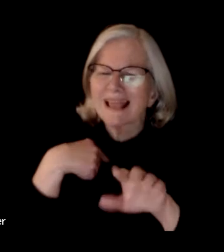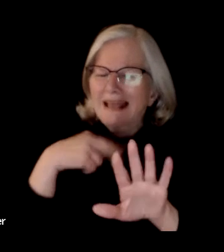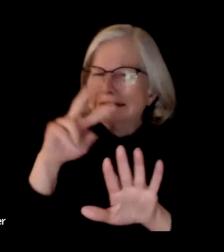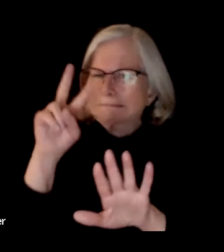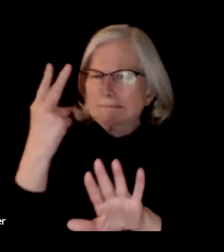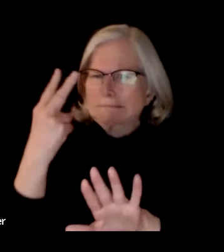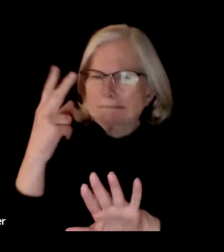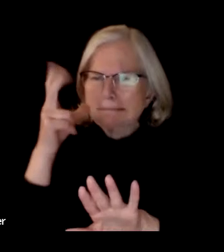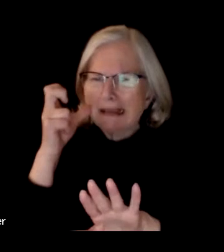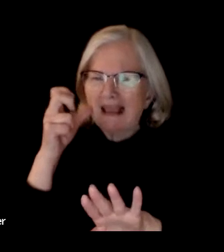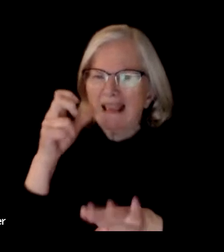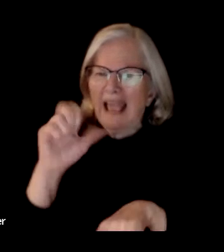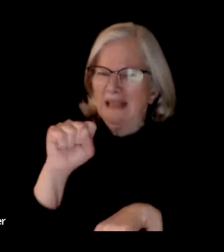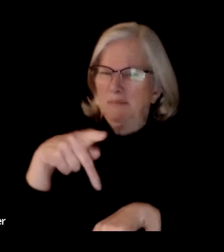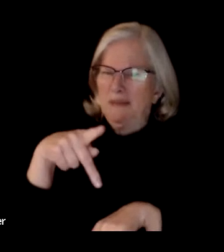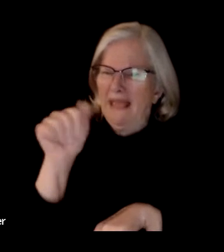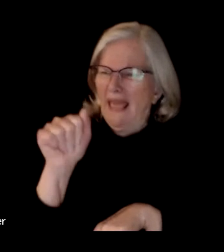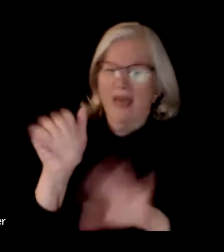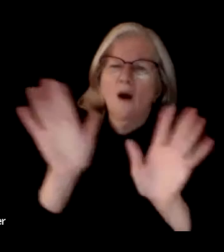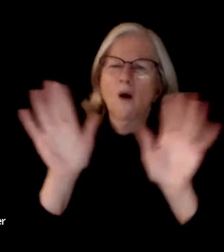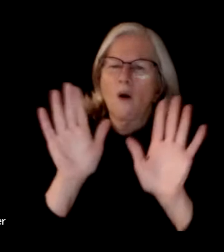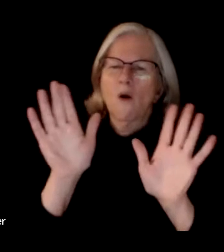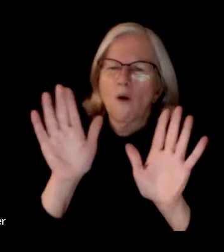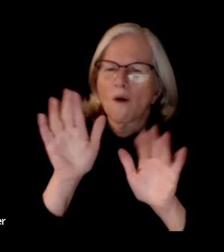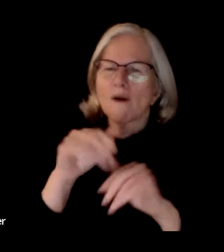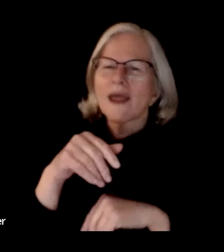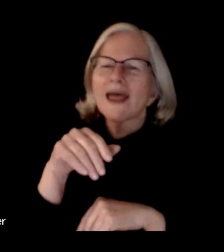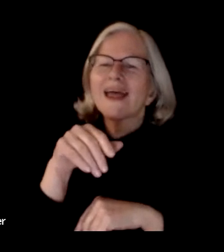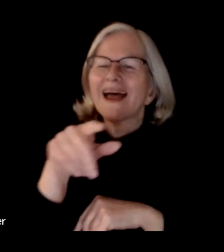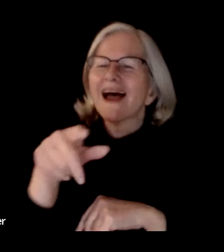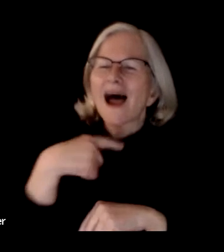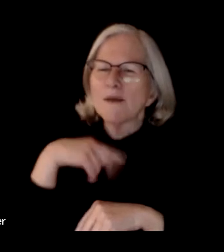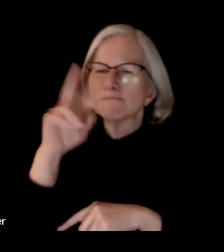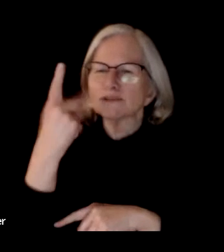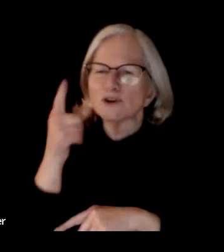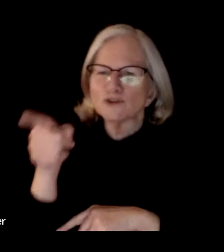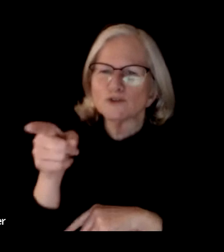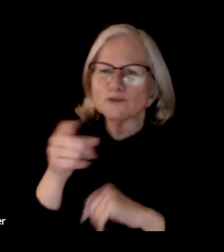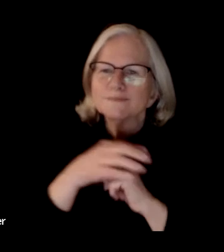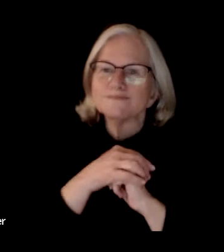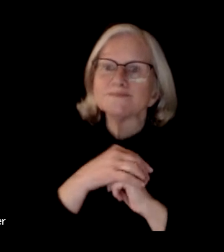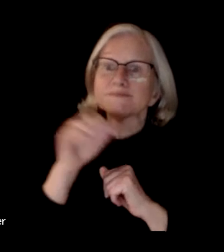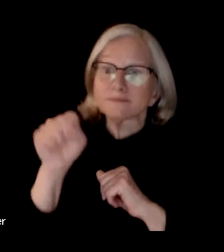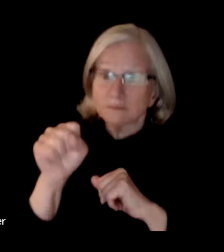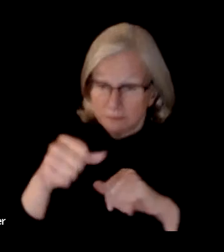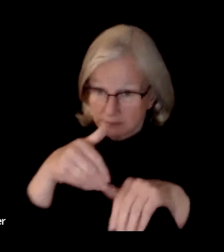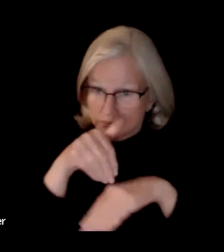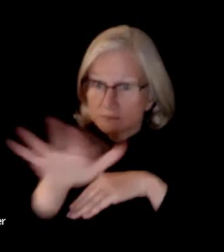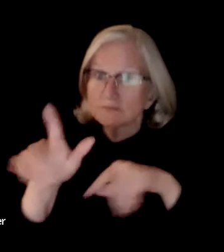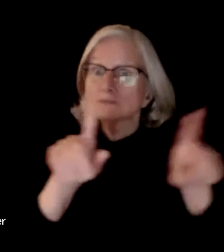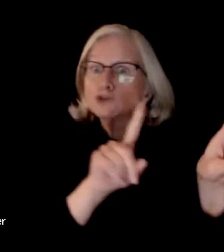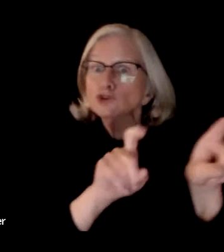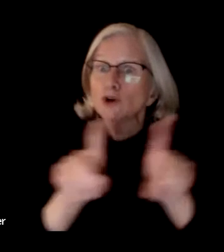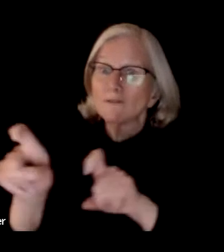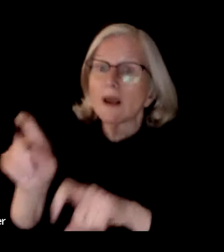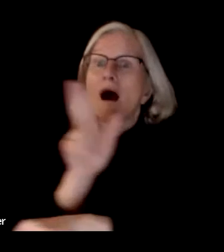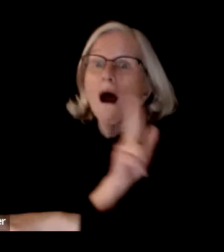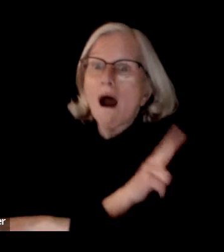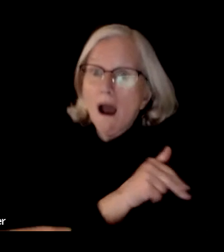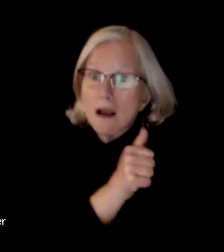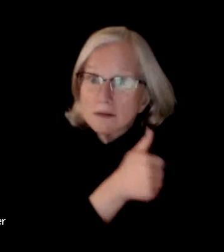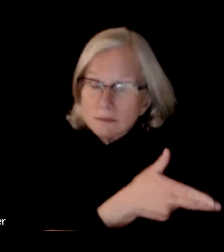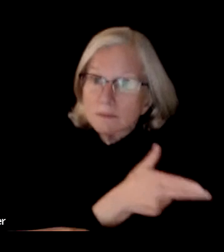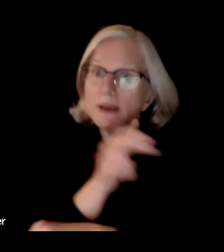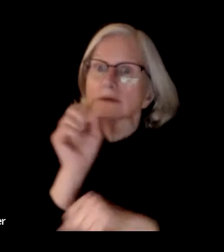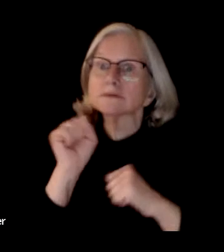and so I was misunderstanding. Yes, we did send a survey out to our hospital partners,